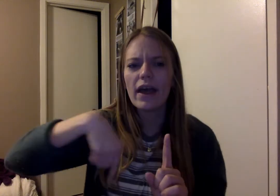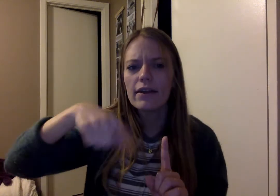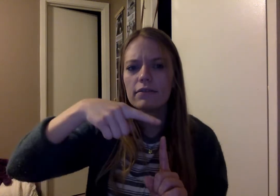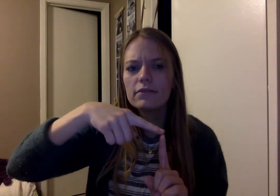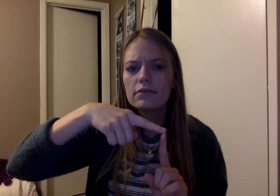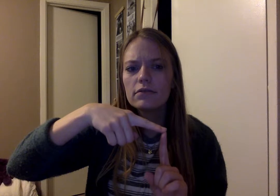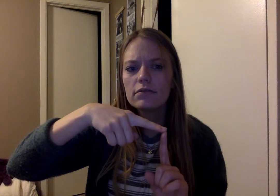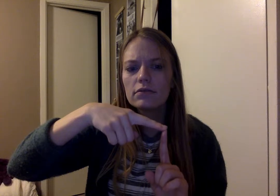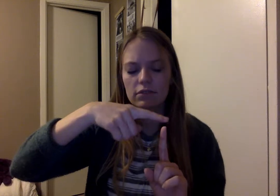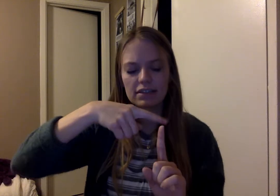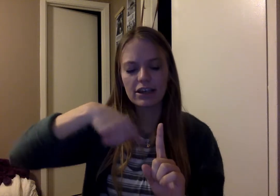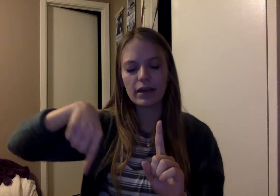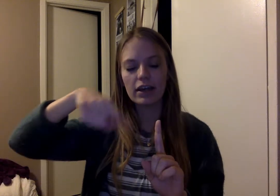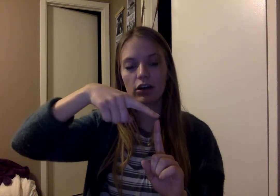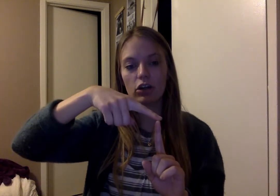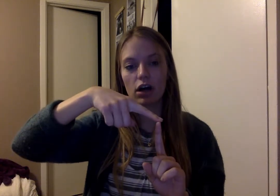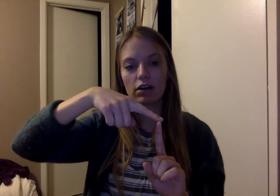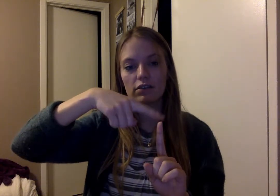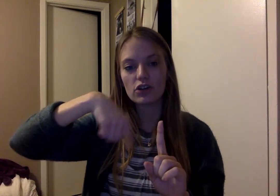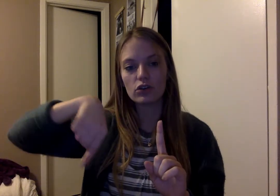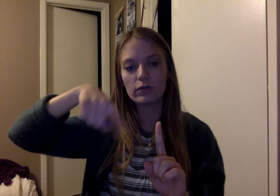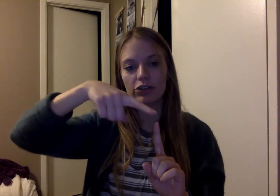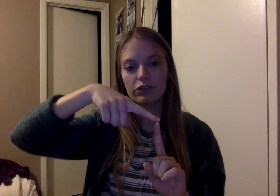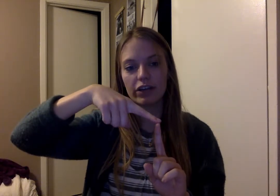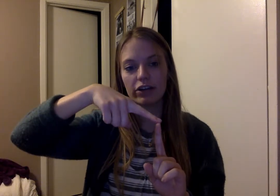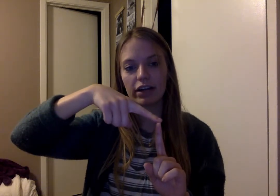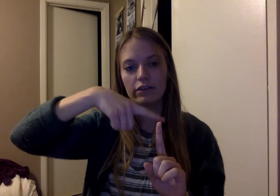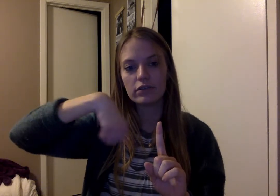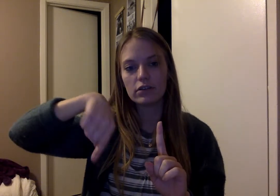When. It's like you're making a clock circle around your finger, kind of.